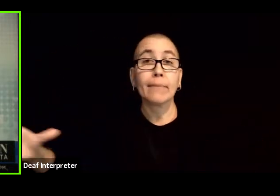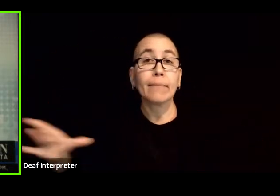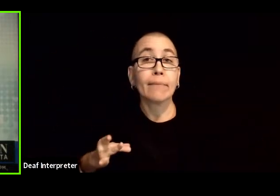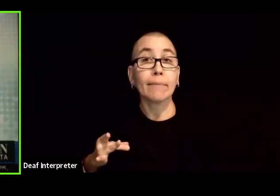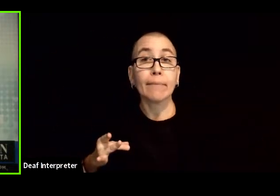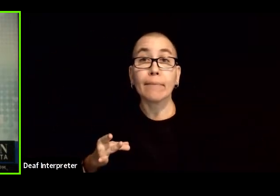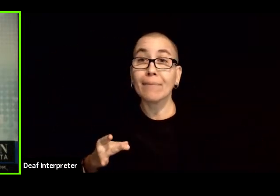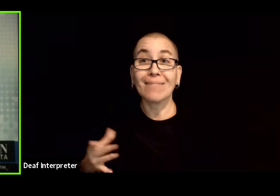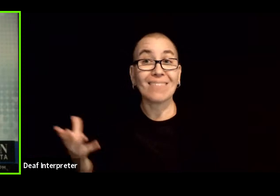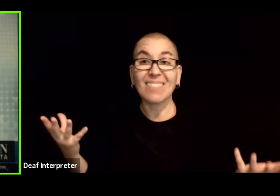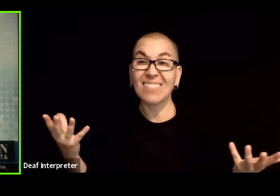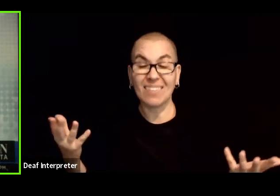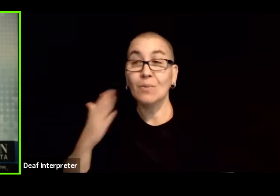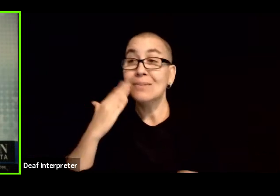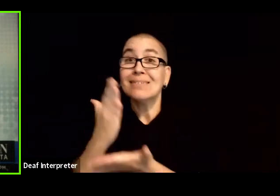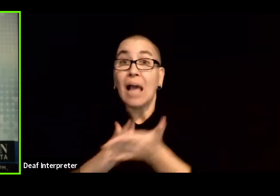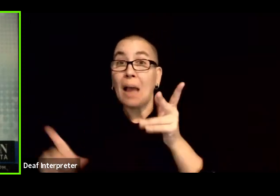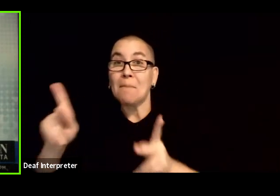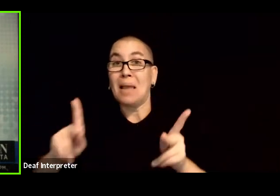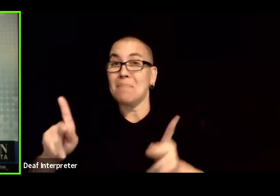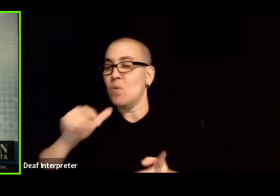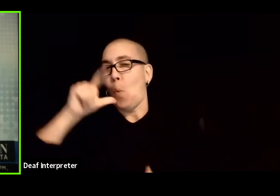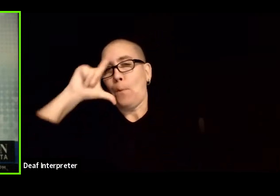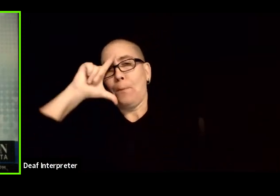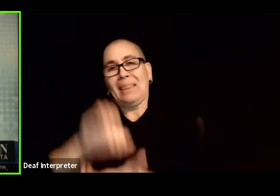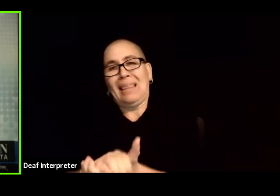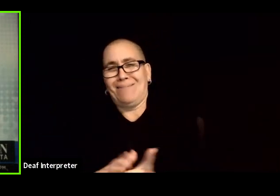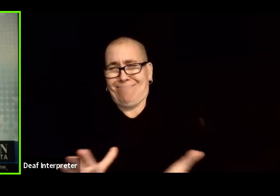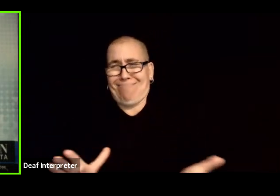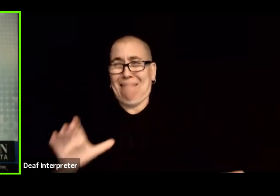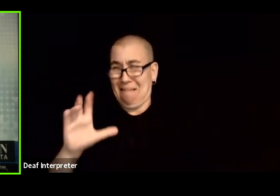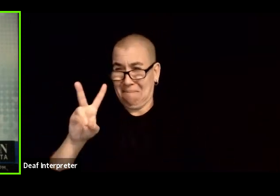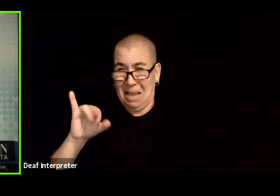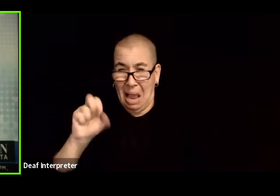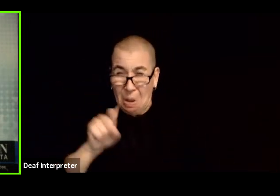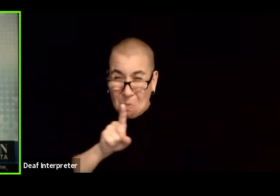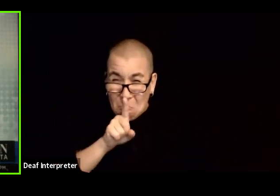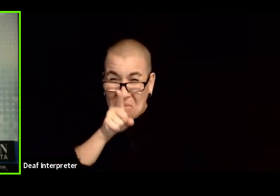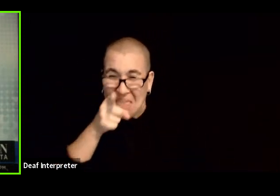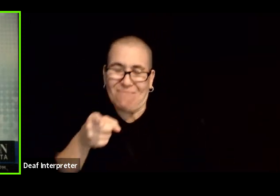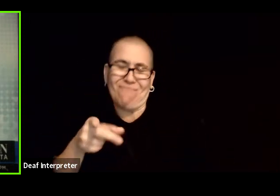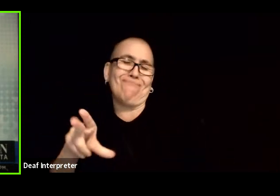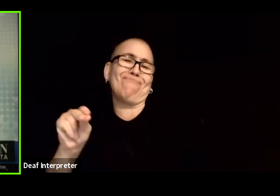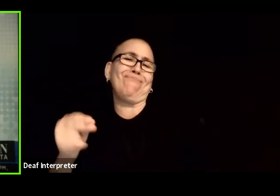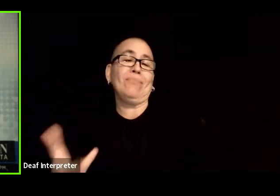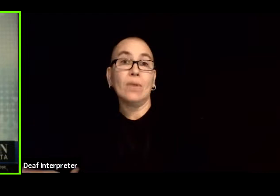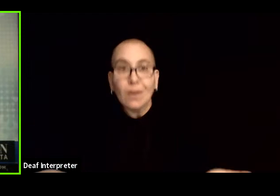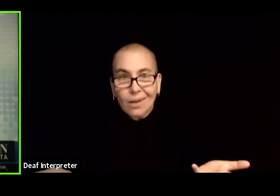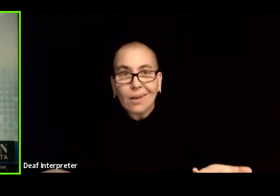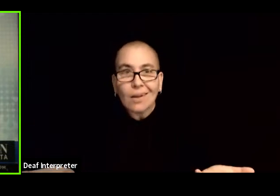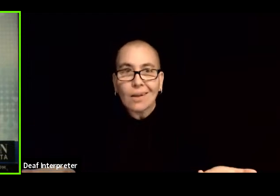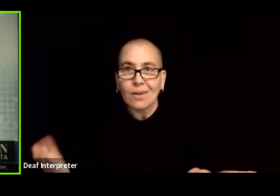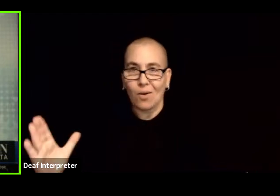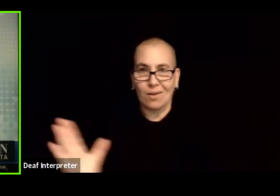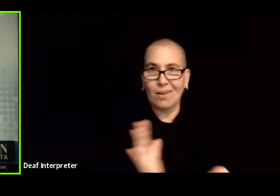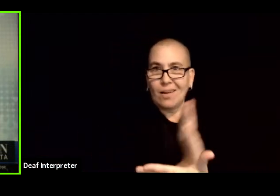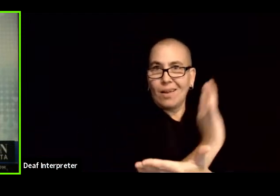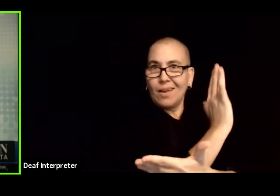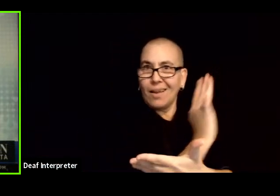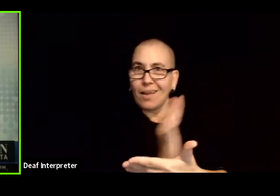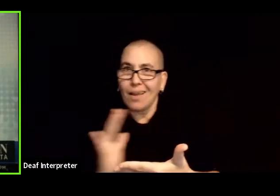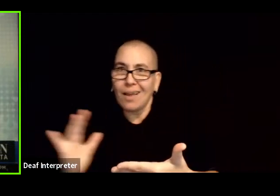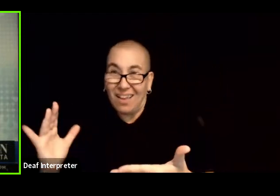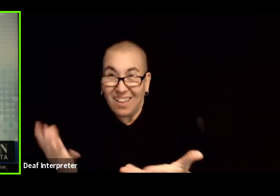was the second part of your question that I wasn't quite following. I'm sorry. It's okay. So I was just wondering then how the state